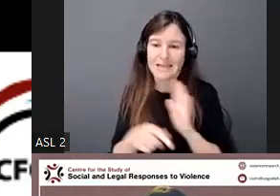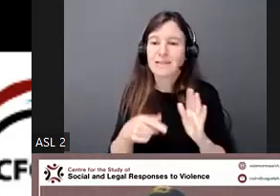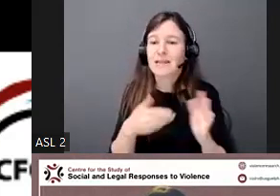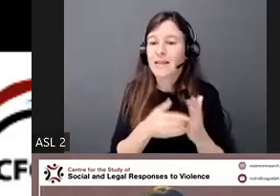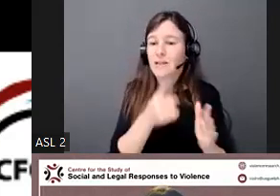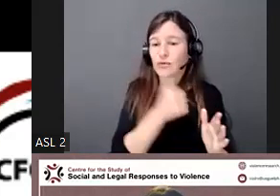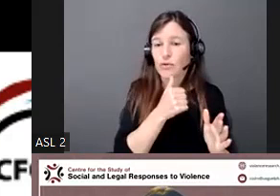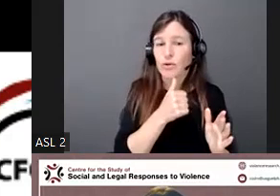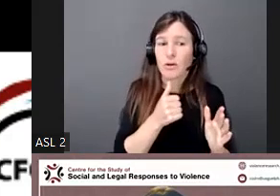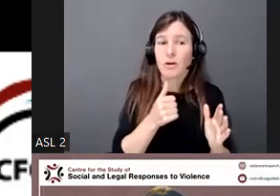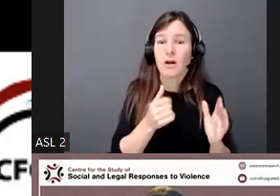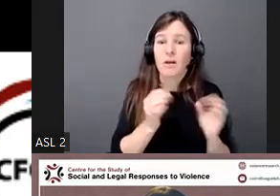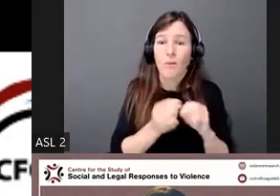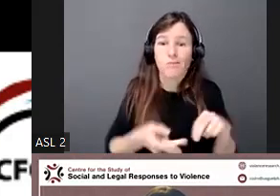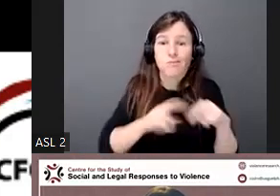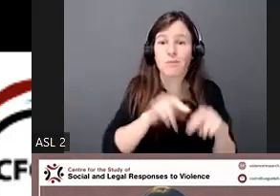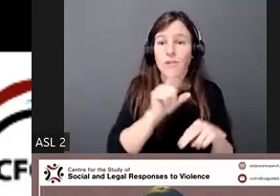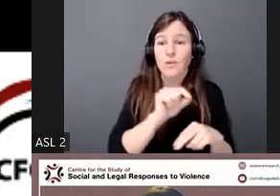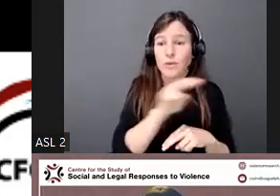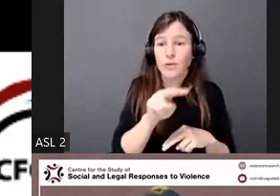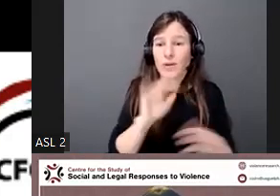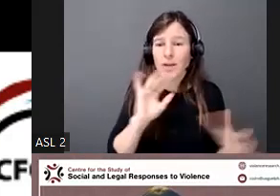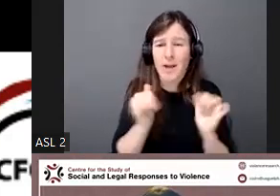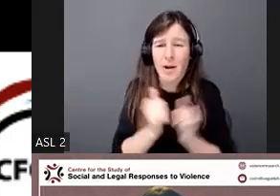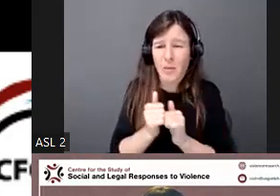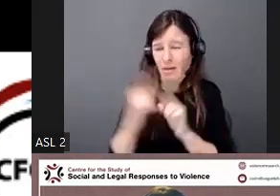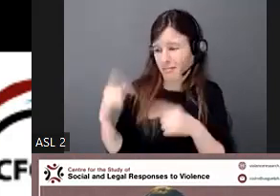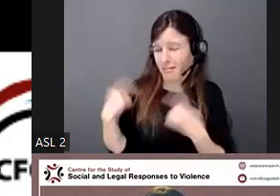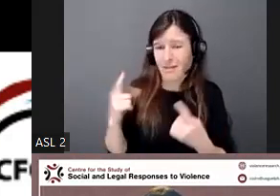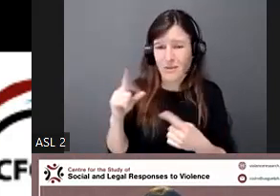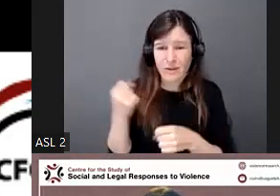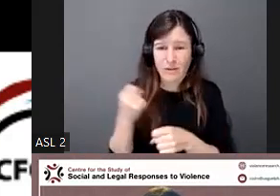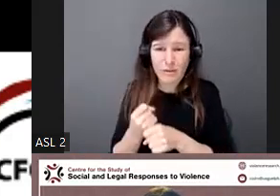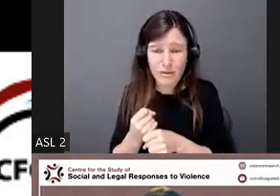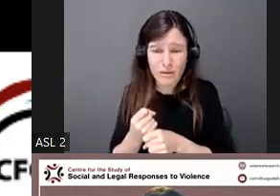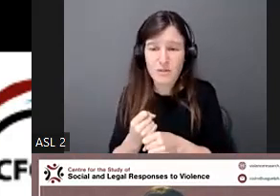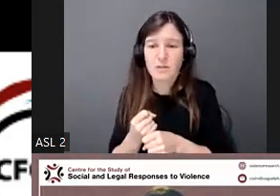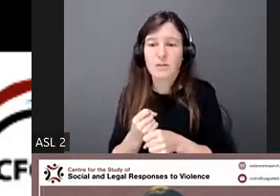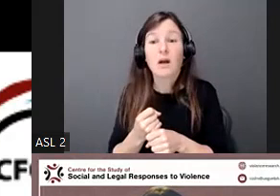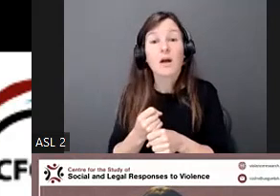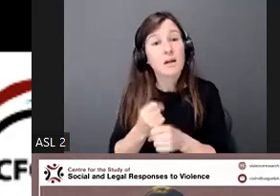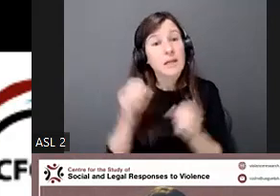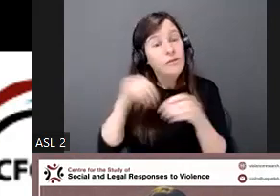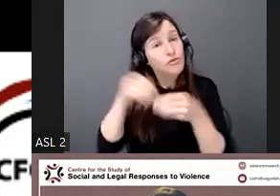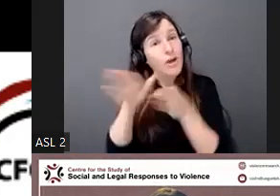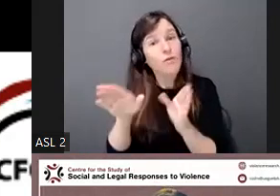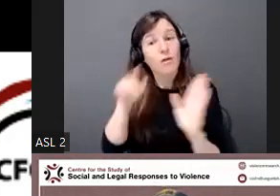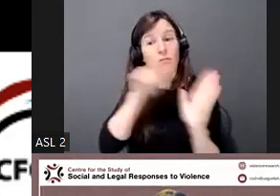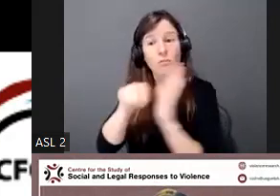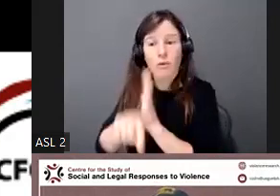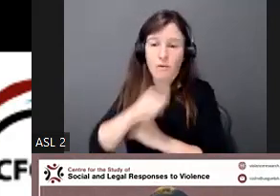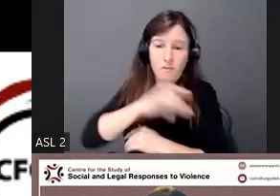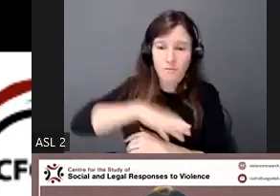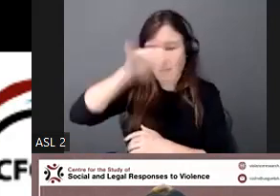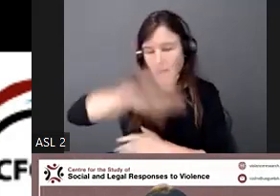in the past 2 decades. This is despite overall declines in homicide more generally, and the much effort that has been expended,